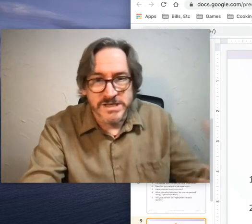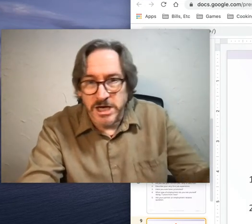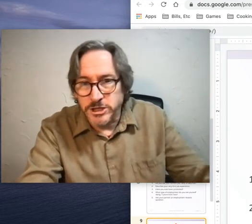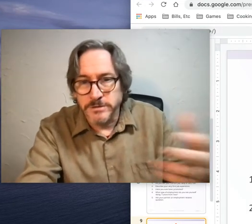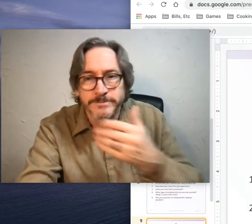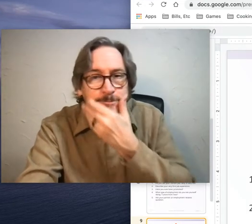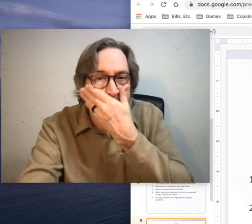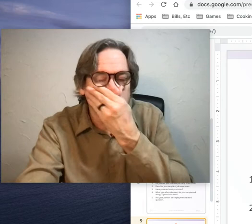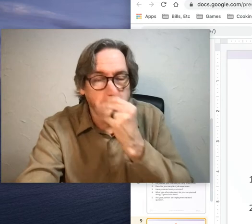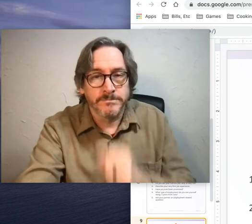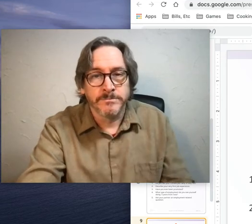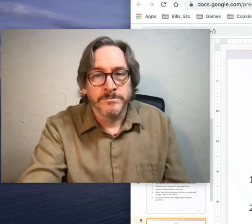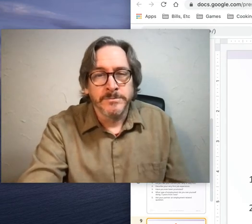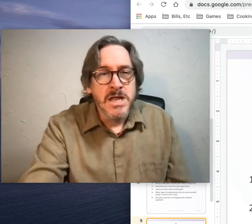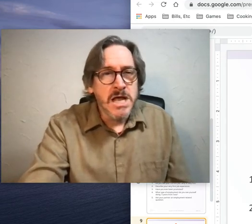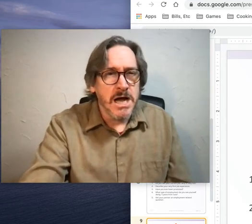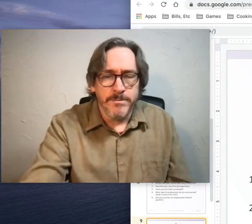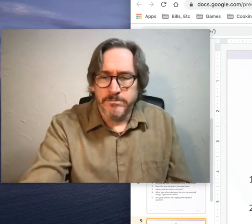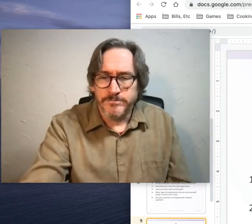Group discussion.